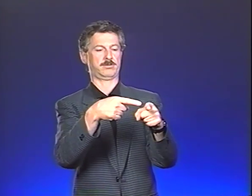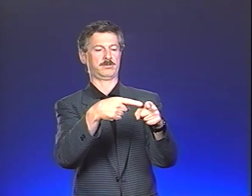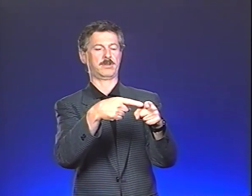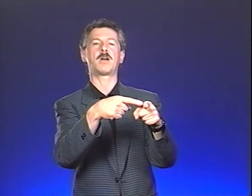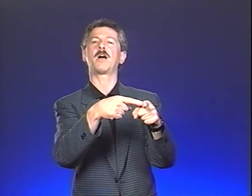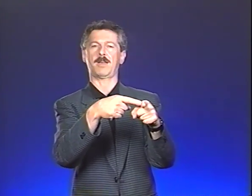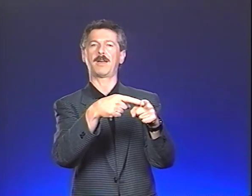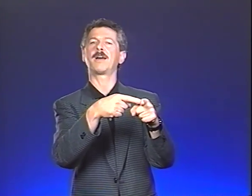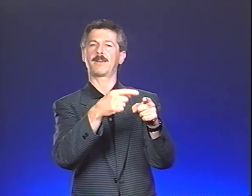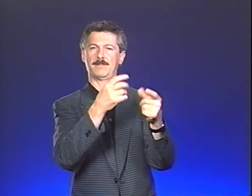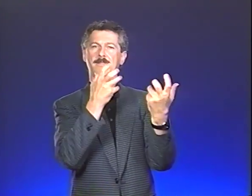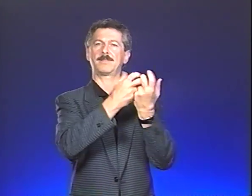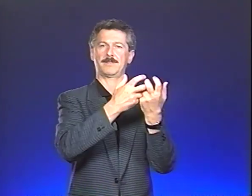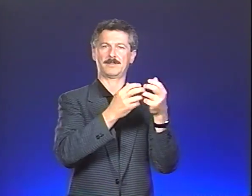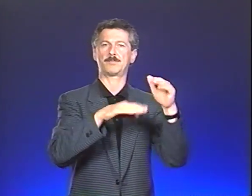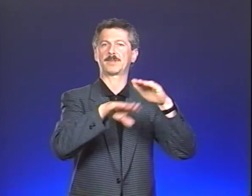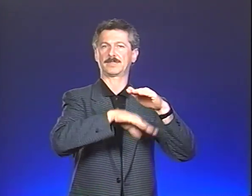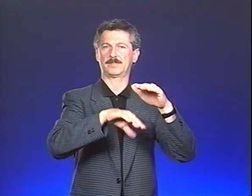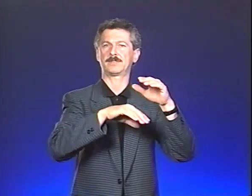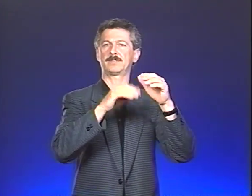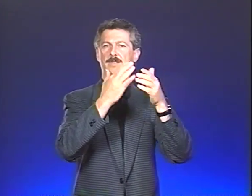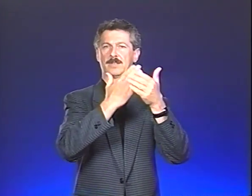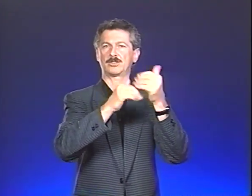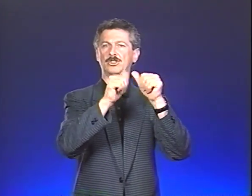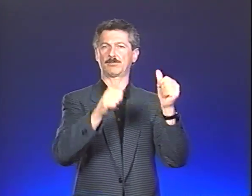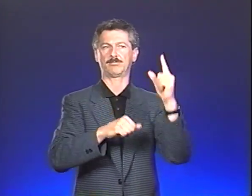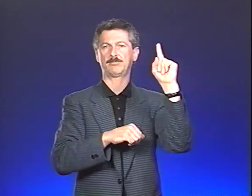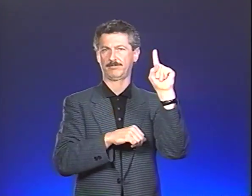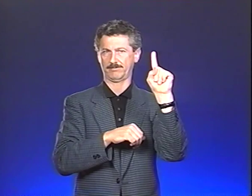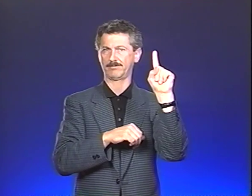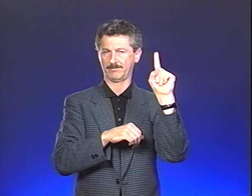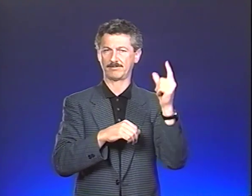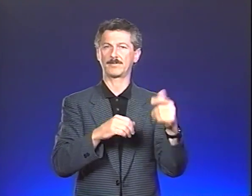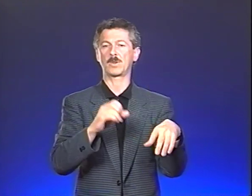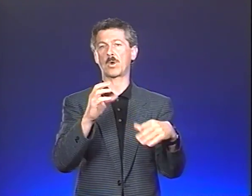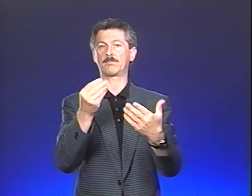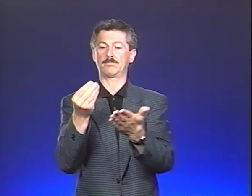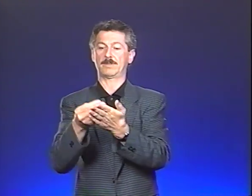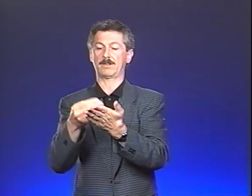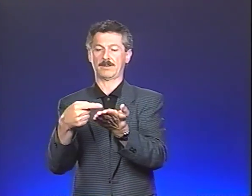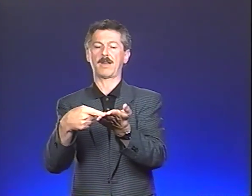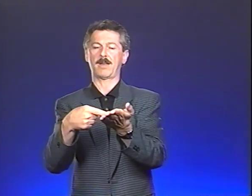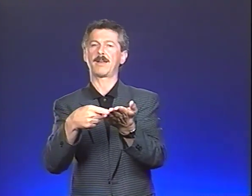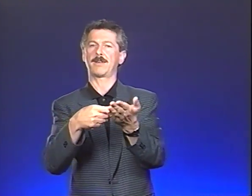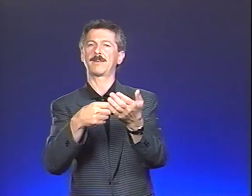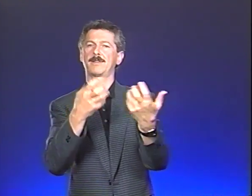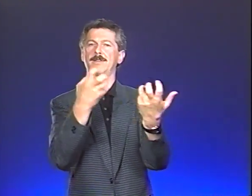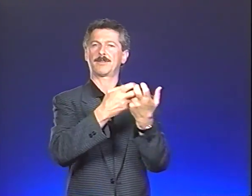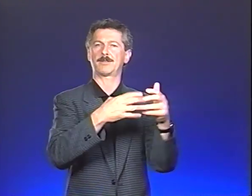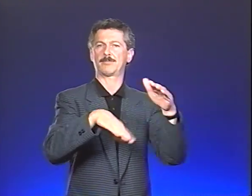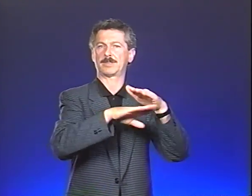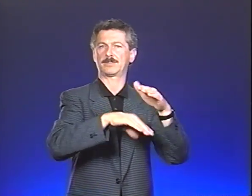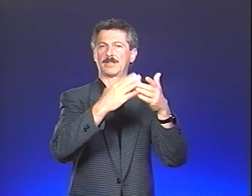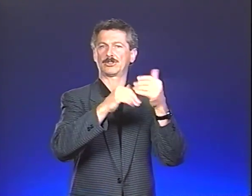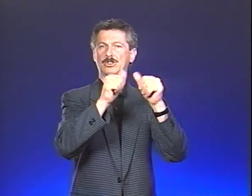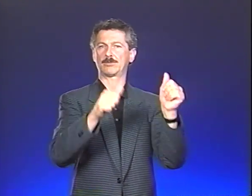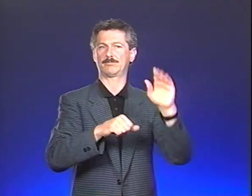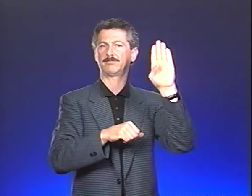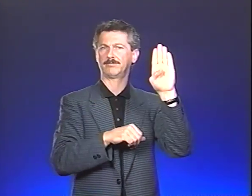In the sign word fits this rule. The non-dominant hand takes the number 1 hand shape. In the sign money, the